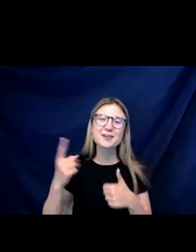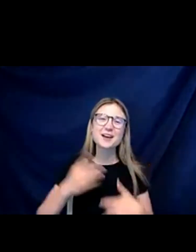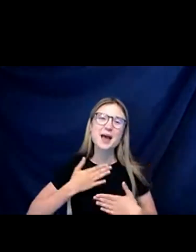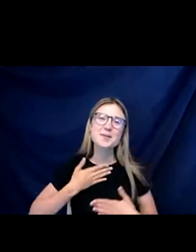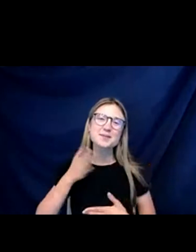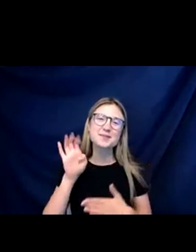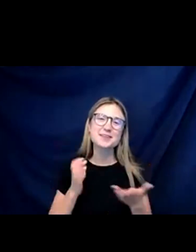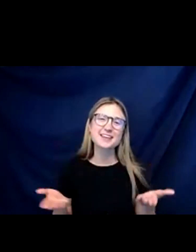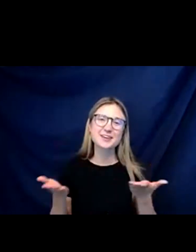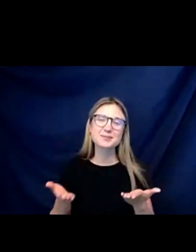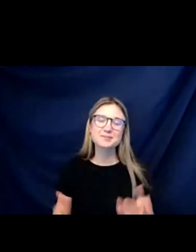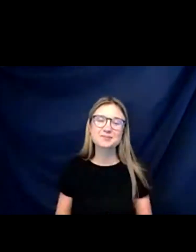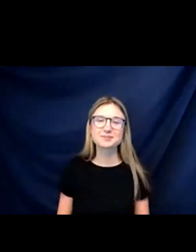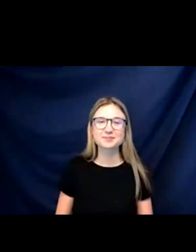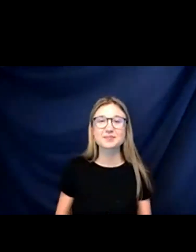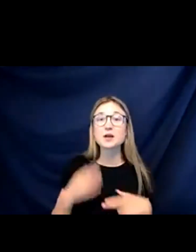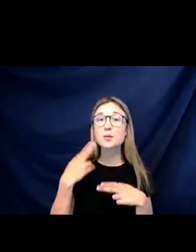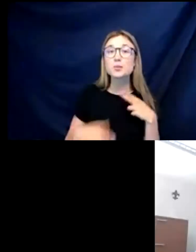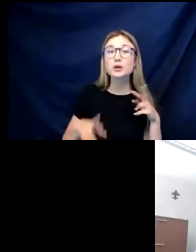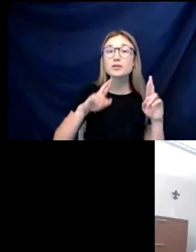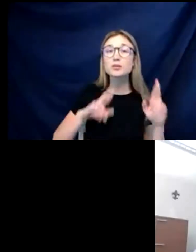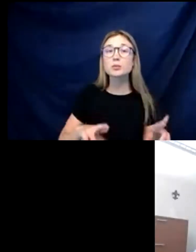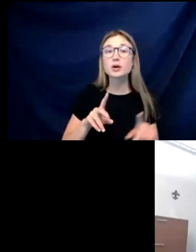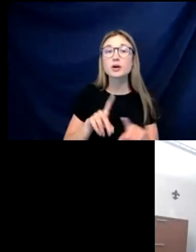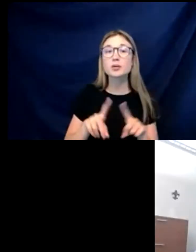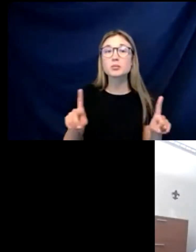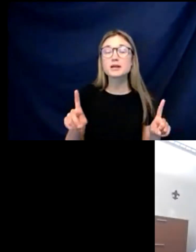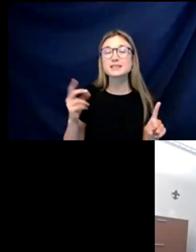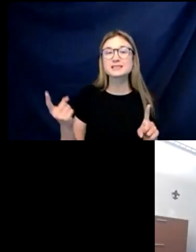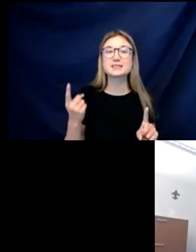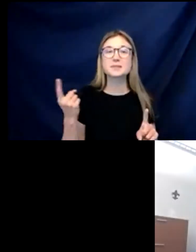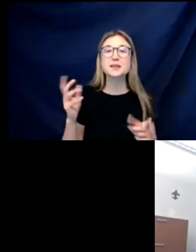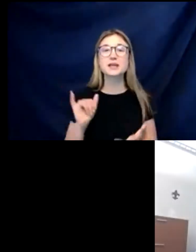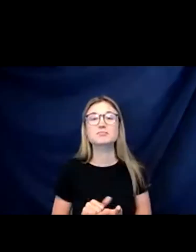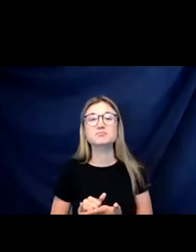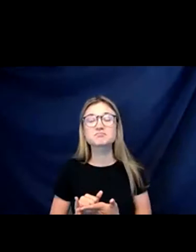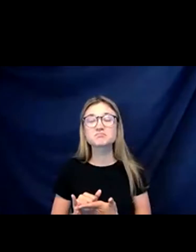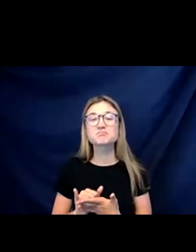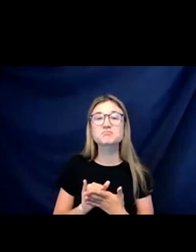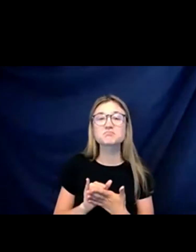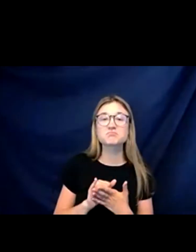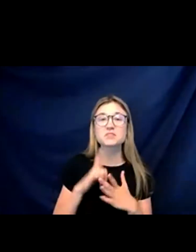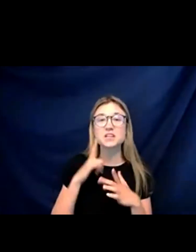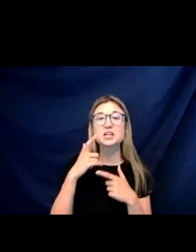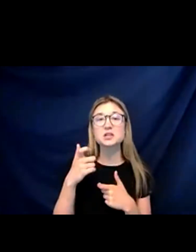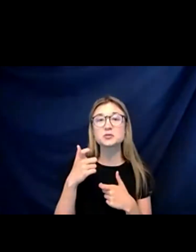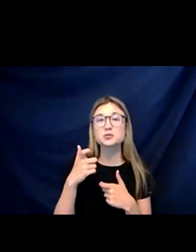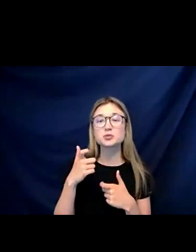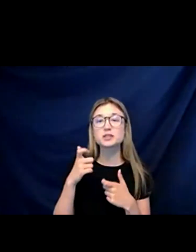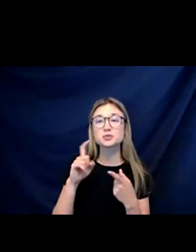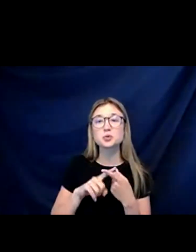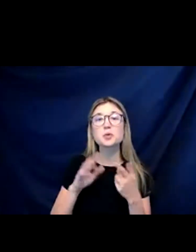It's a brief report, but perhaps something that is of interest to the community.